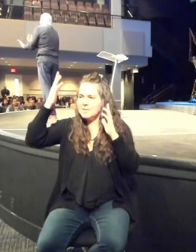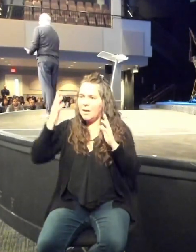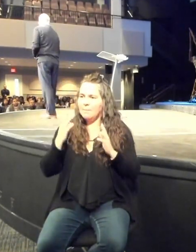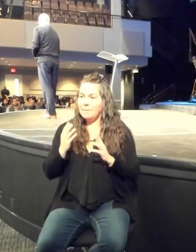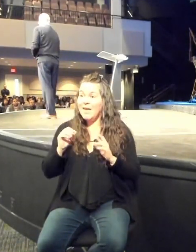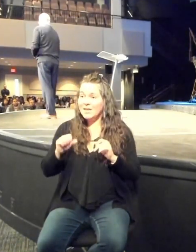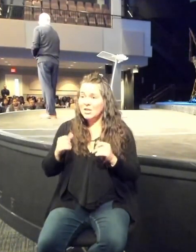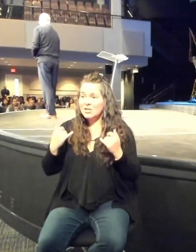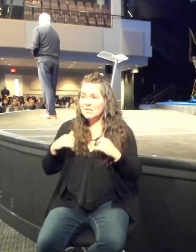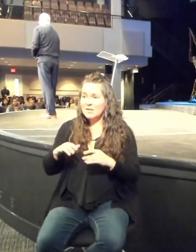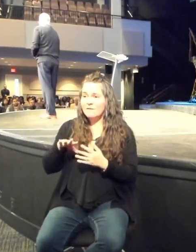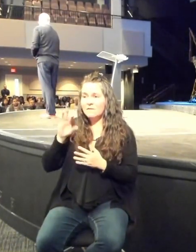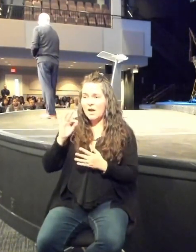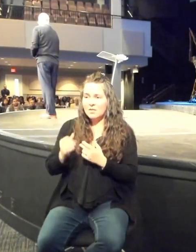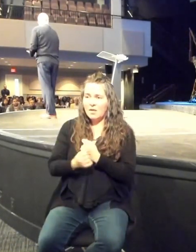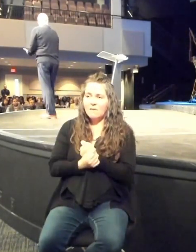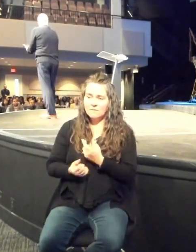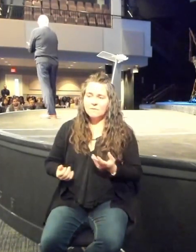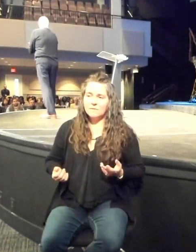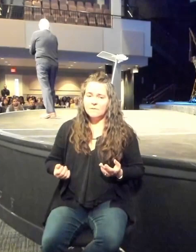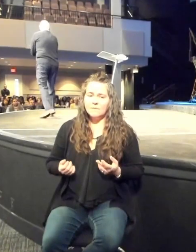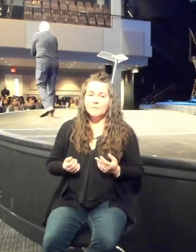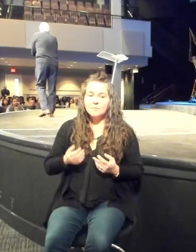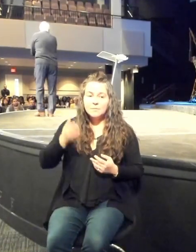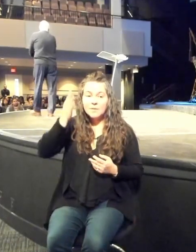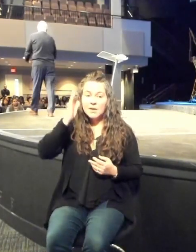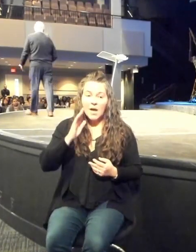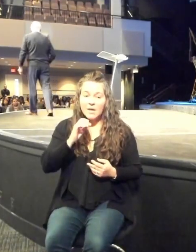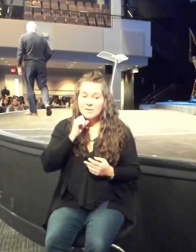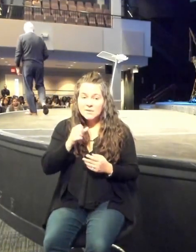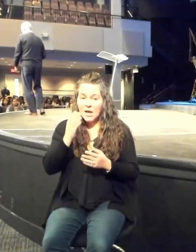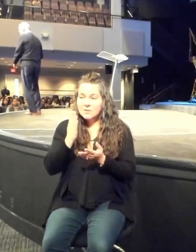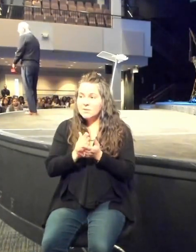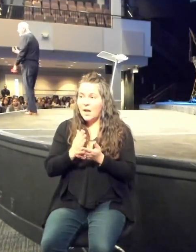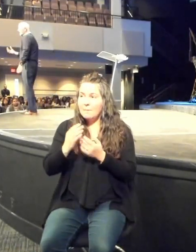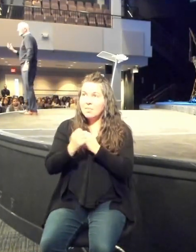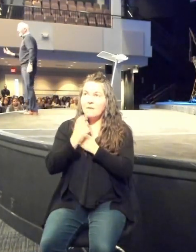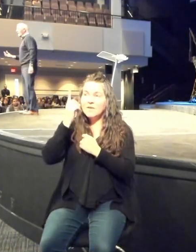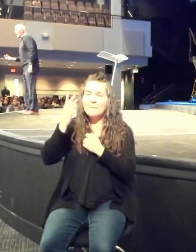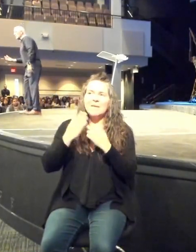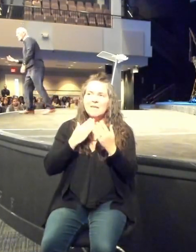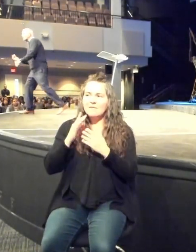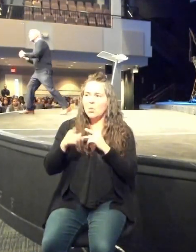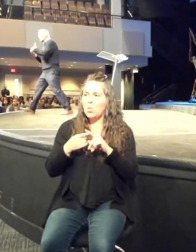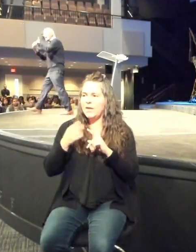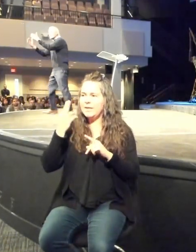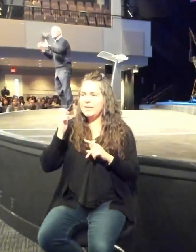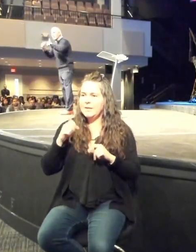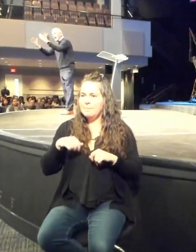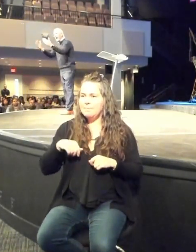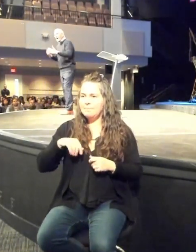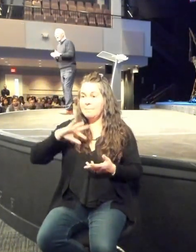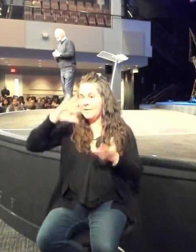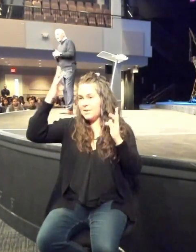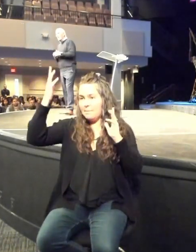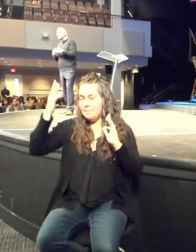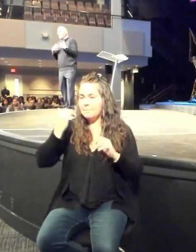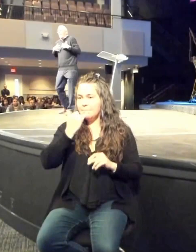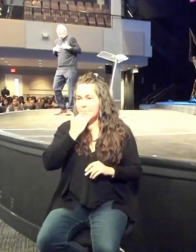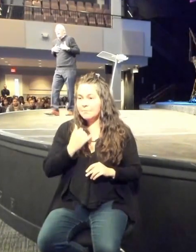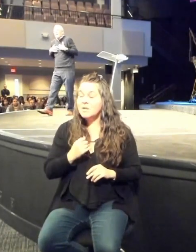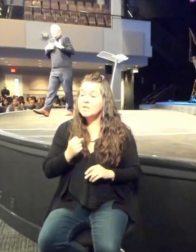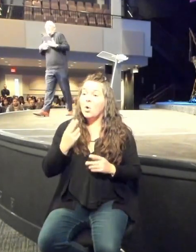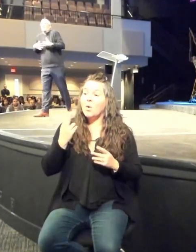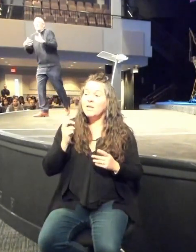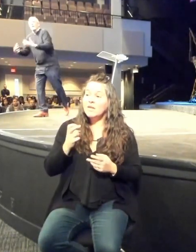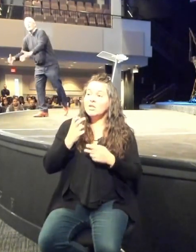love. That God did not stop loving him even when he messed up. And so he trusted God enough to